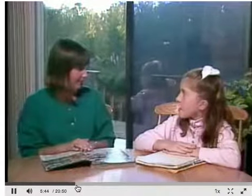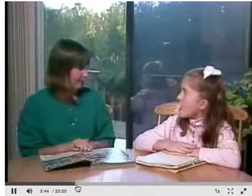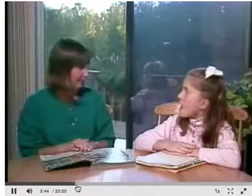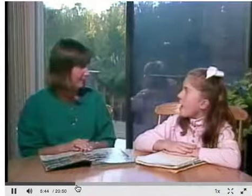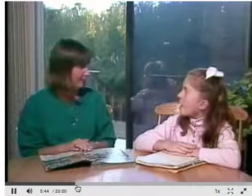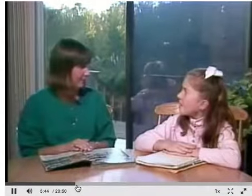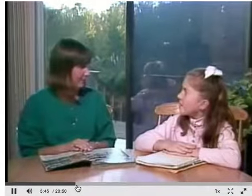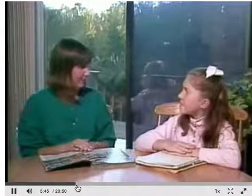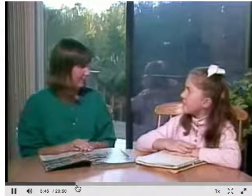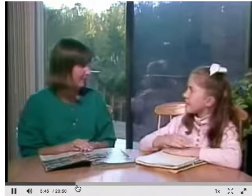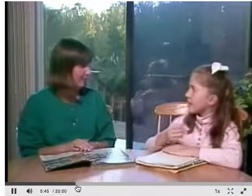pancakes, eggs,